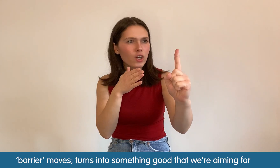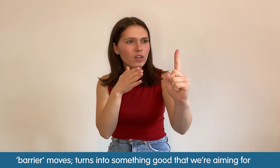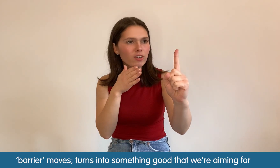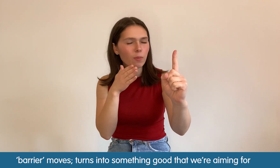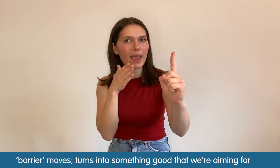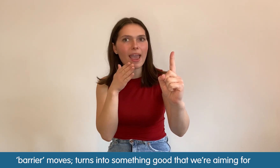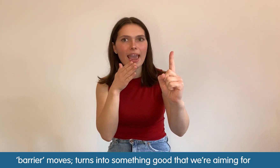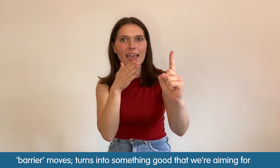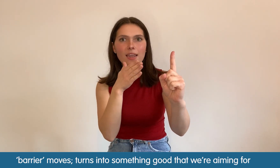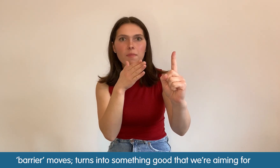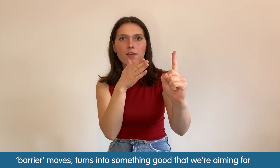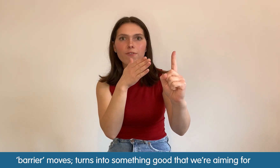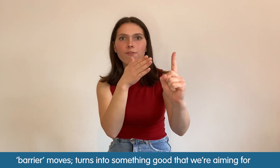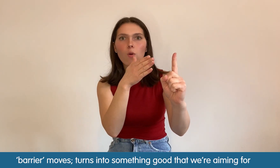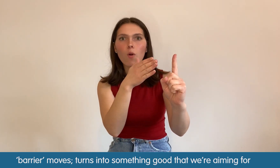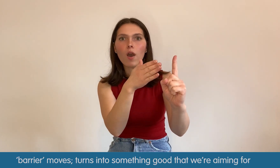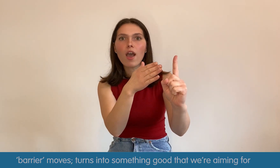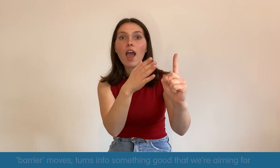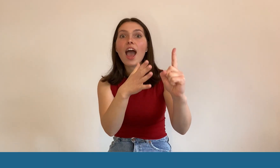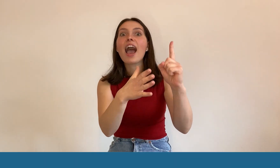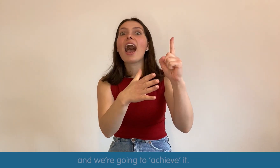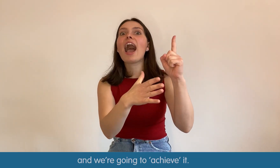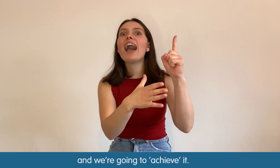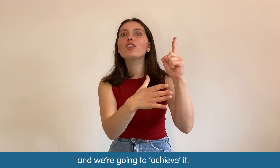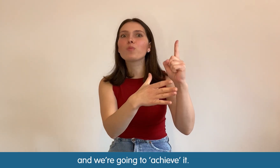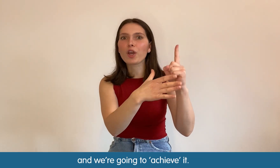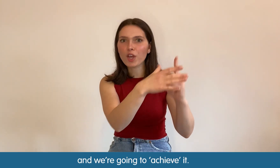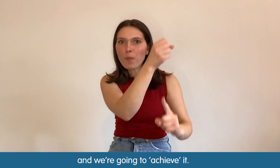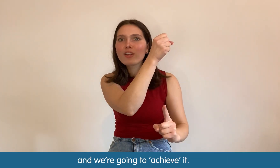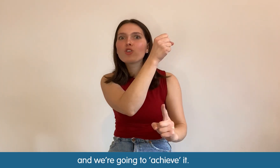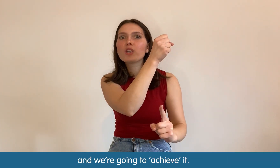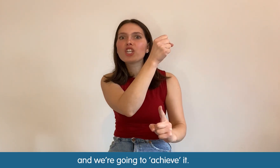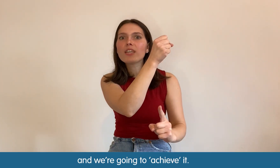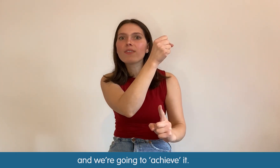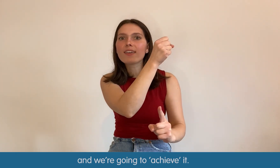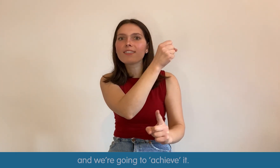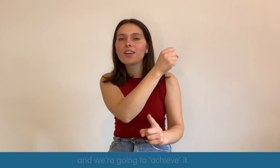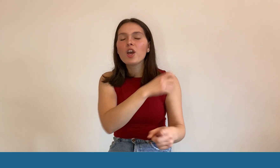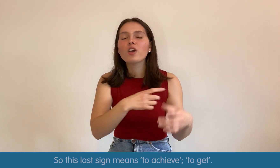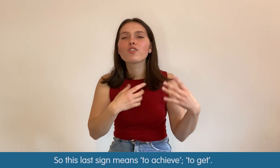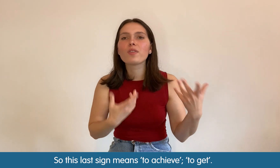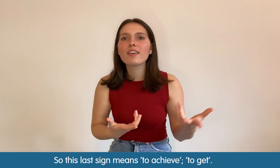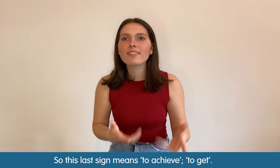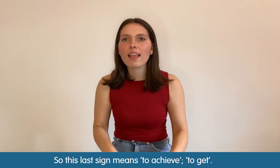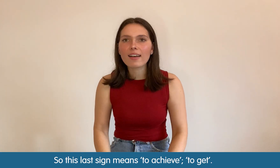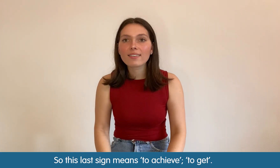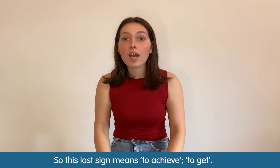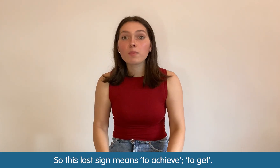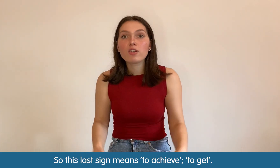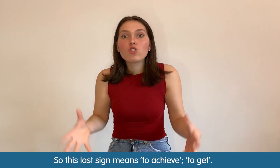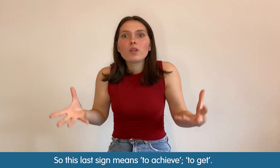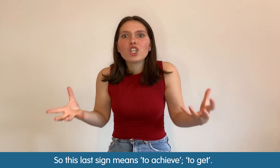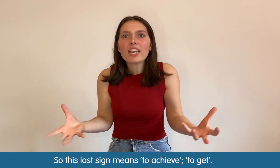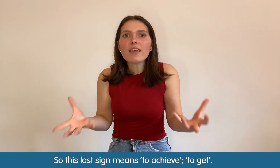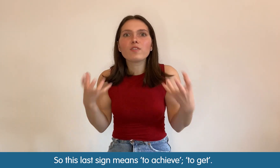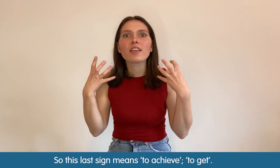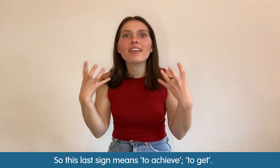that we're aiming for, and we're going to achieve it. So this last sign means to achieve, to